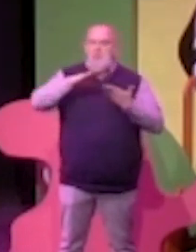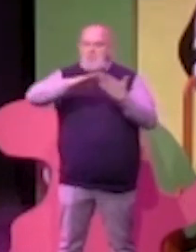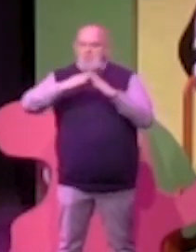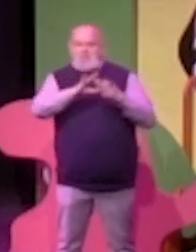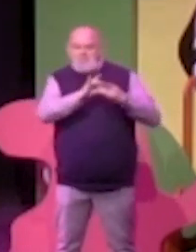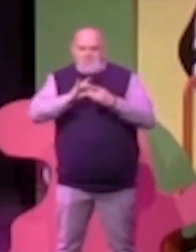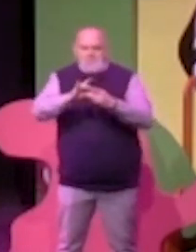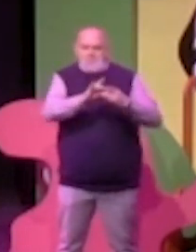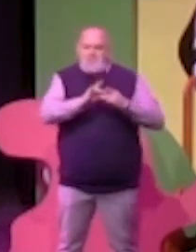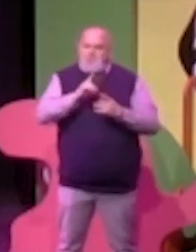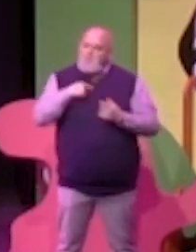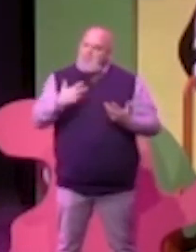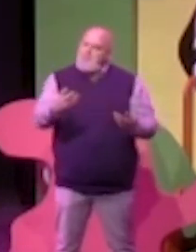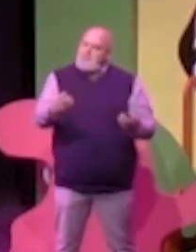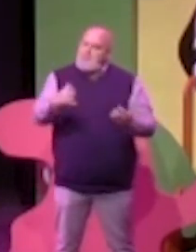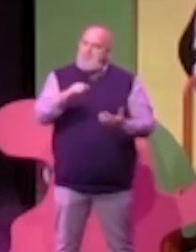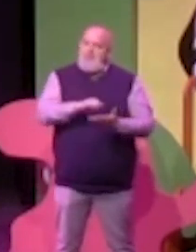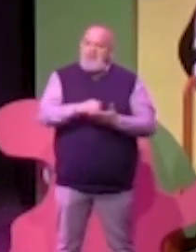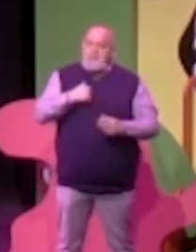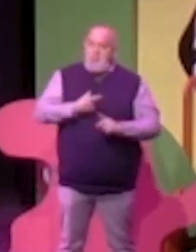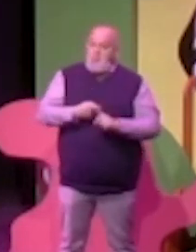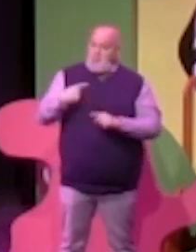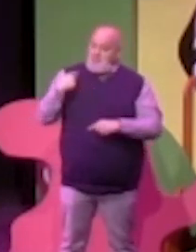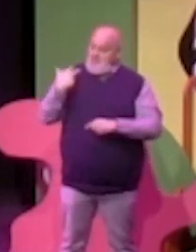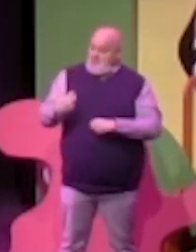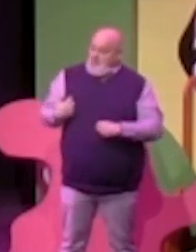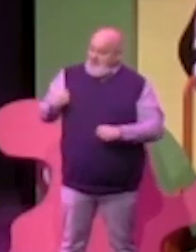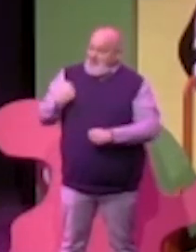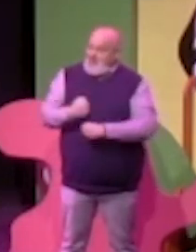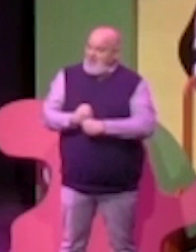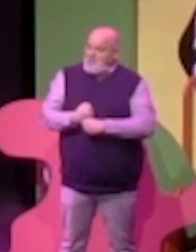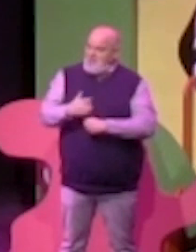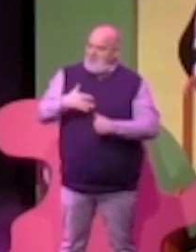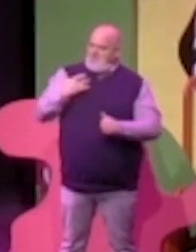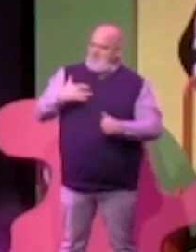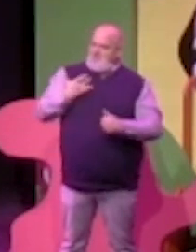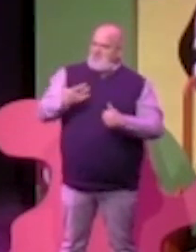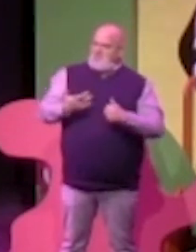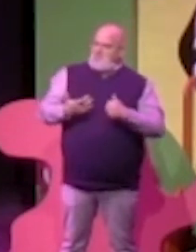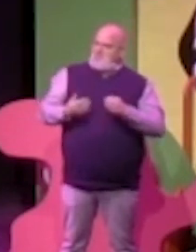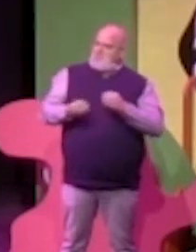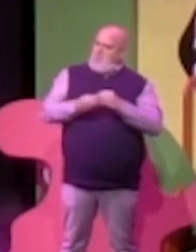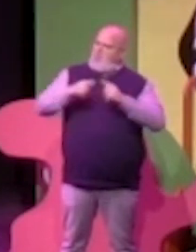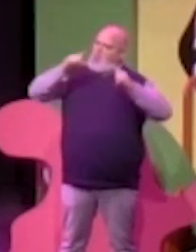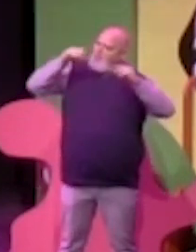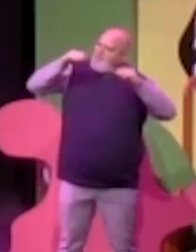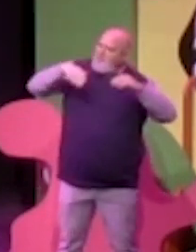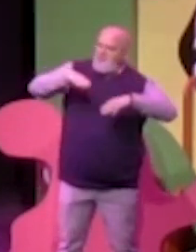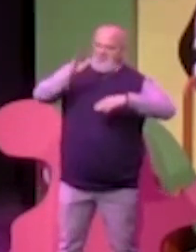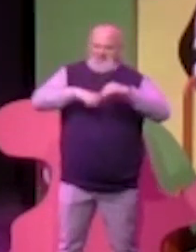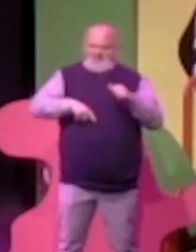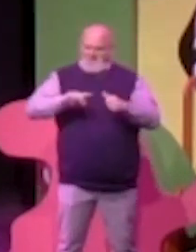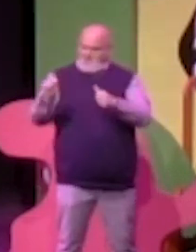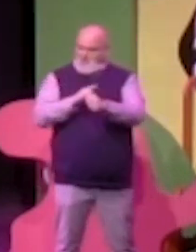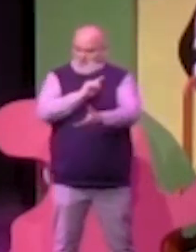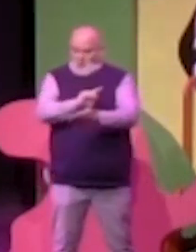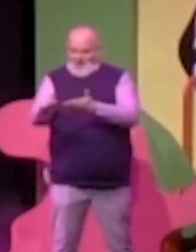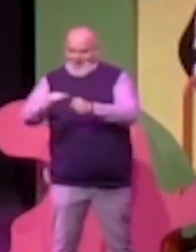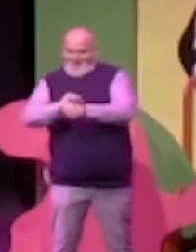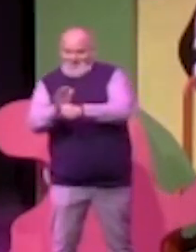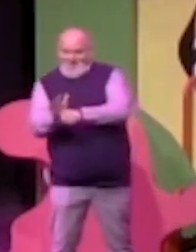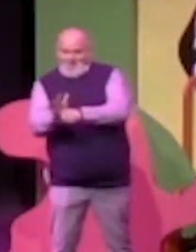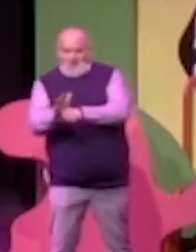connection. Yes. So I come away from the 3 years more hopeful than I was, certainly in the trauma of the first week of the